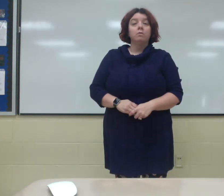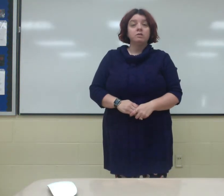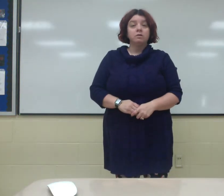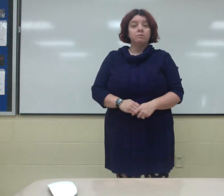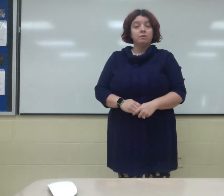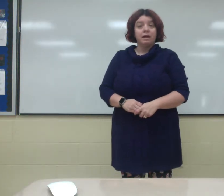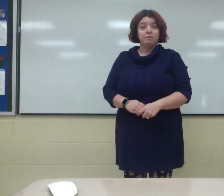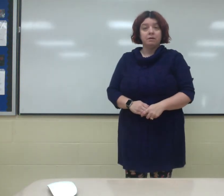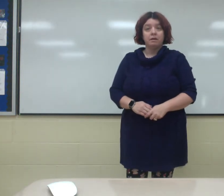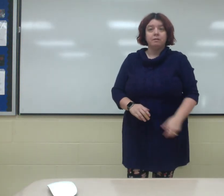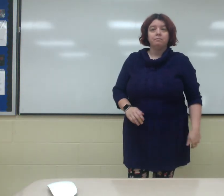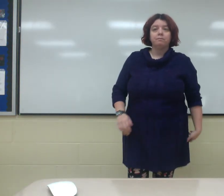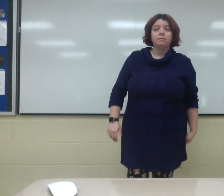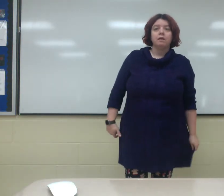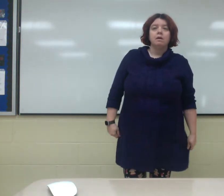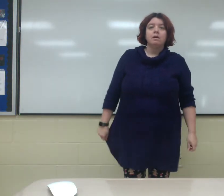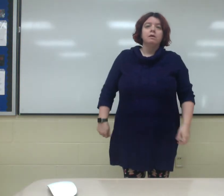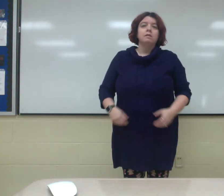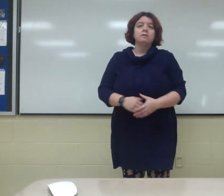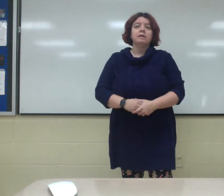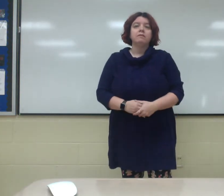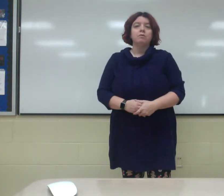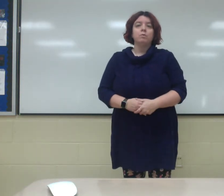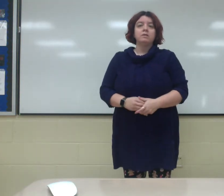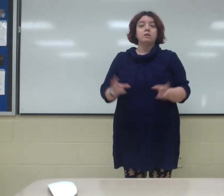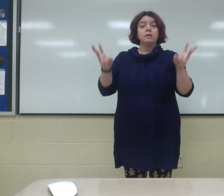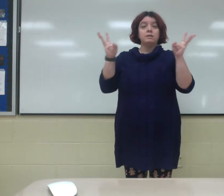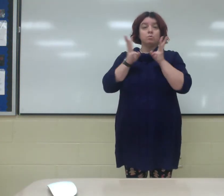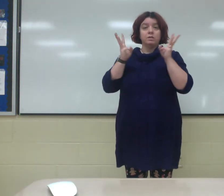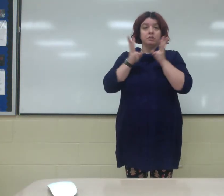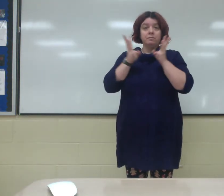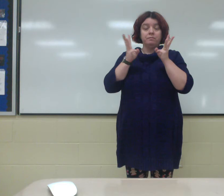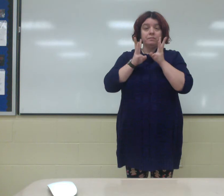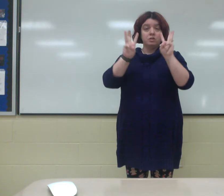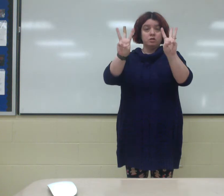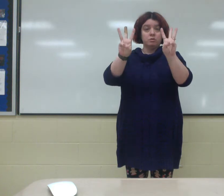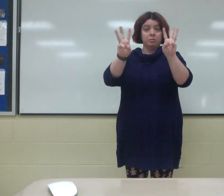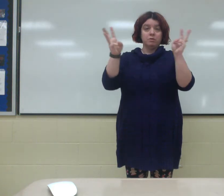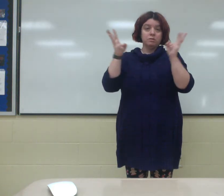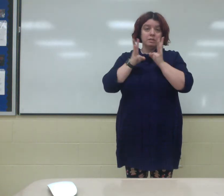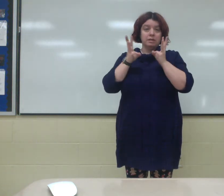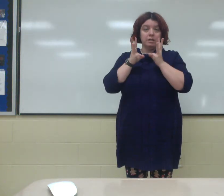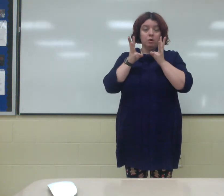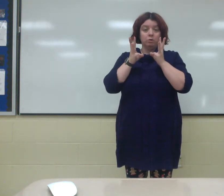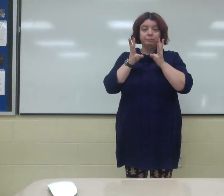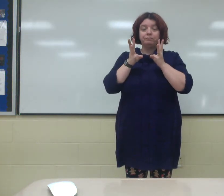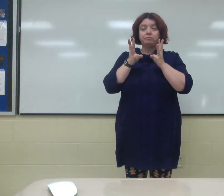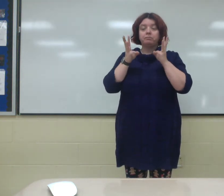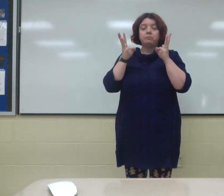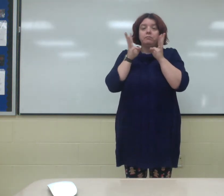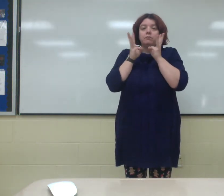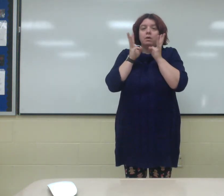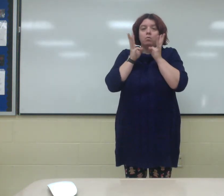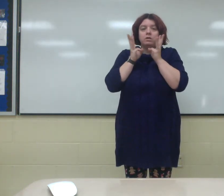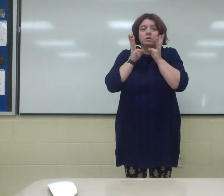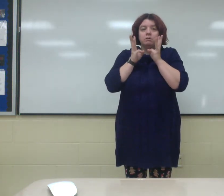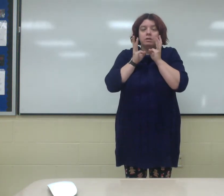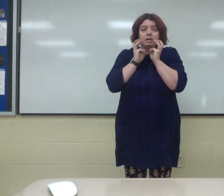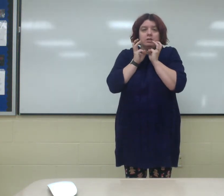Winter vocabulary. The sign for winter is winter. It's two W's that sign cold. Winter, and you kind of